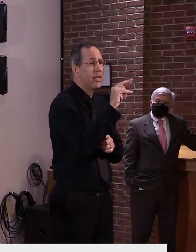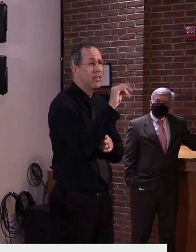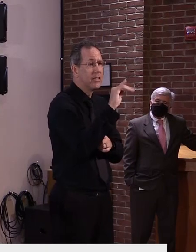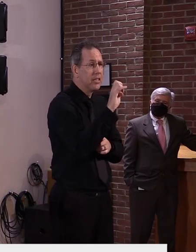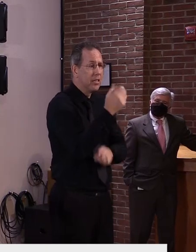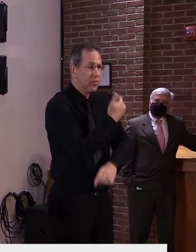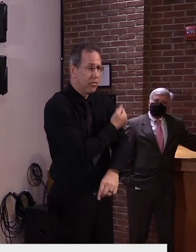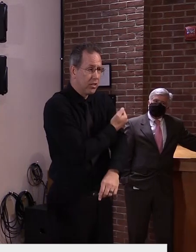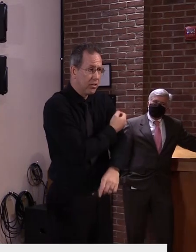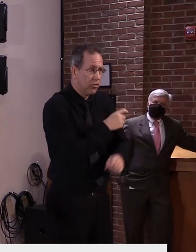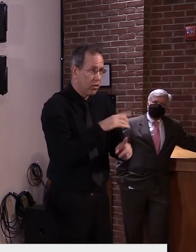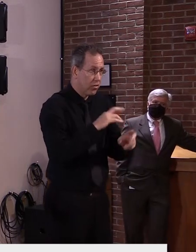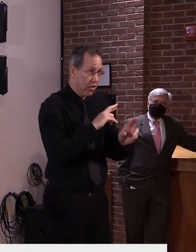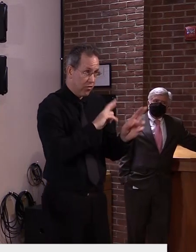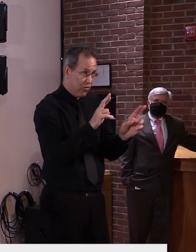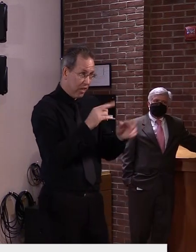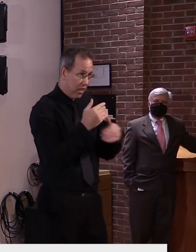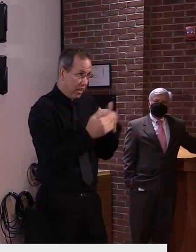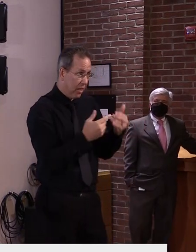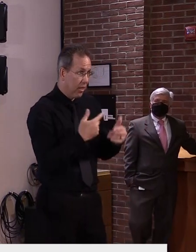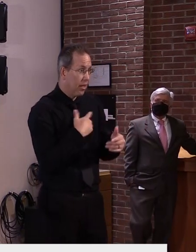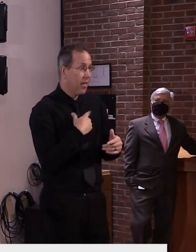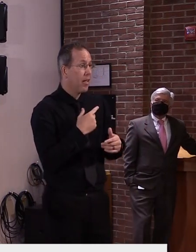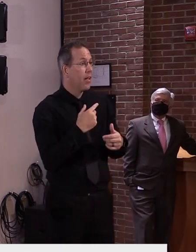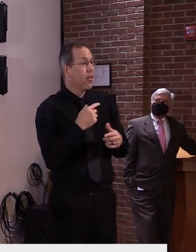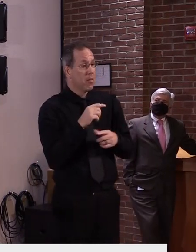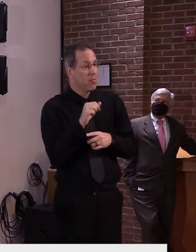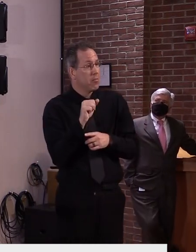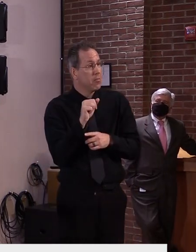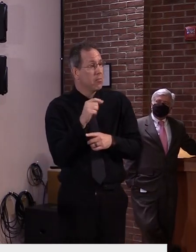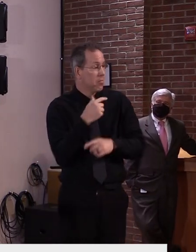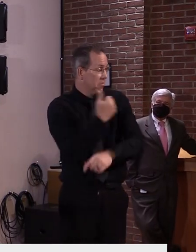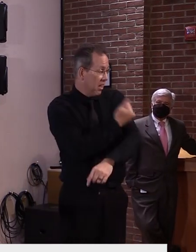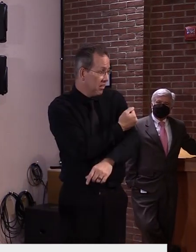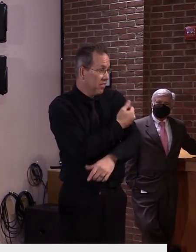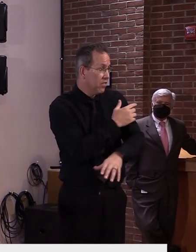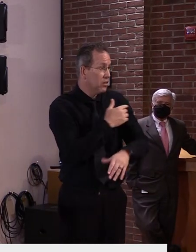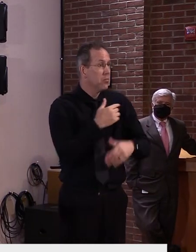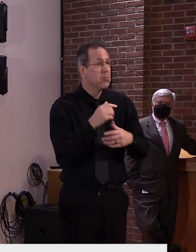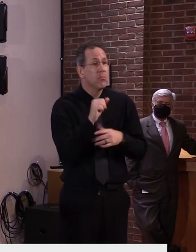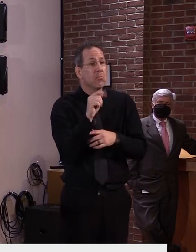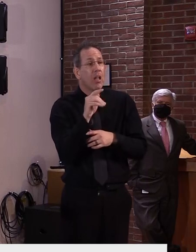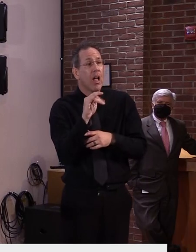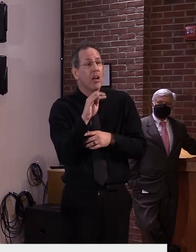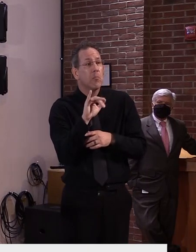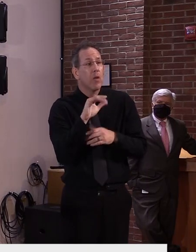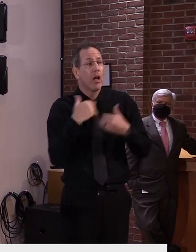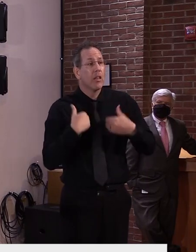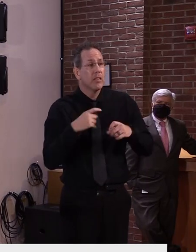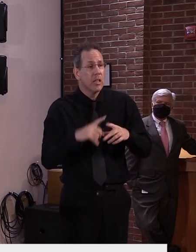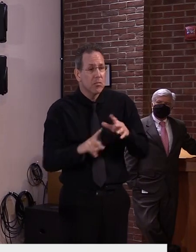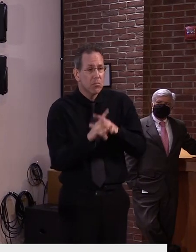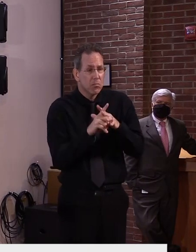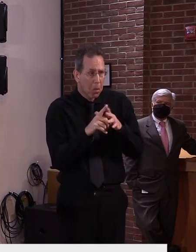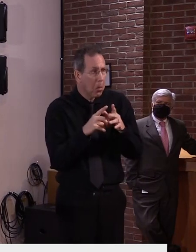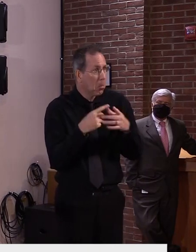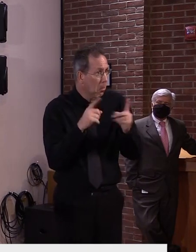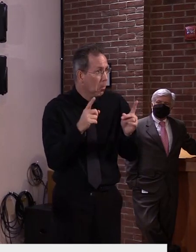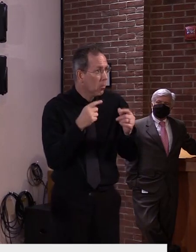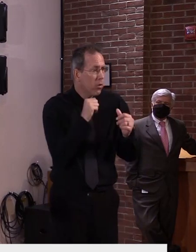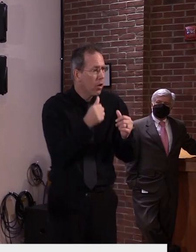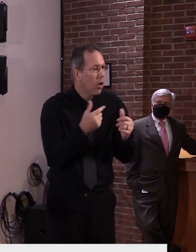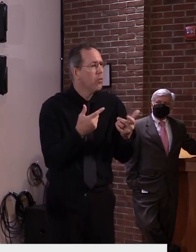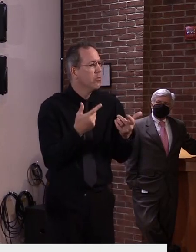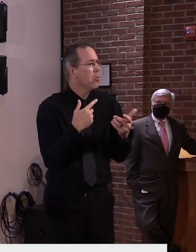the vaccine or not getting the vaccine, because we don't know enough yet about how durable these antibodies are, even if you have them in